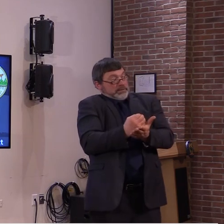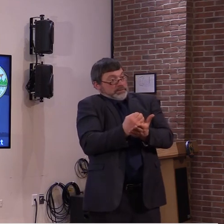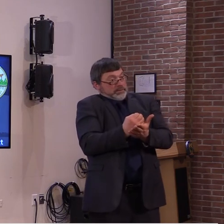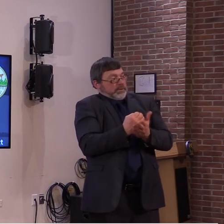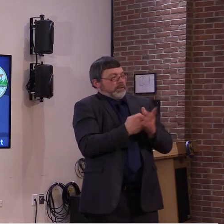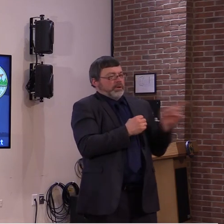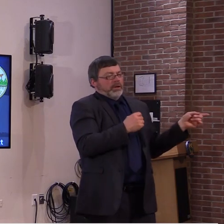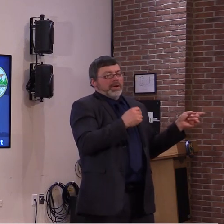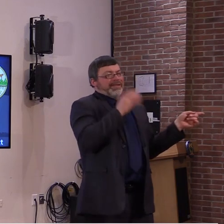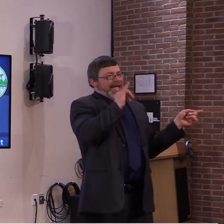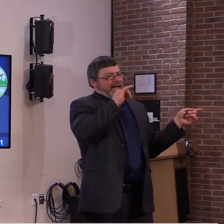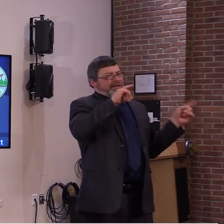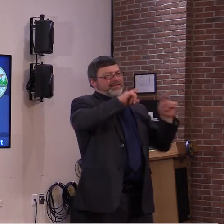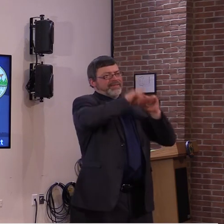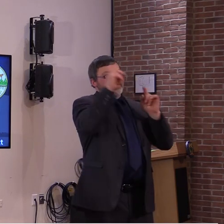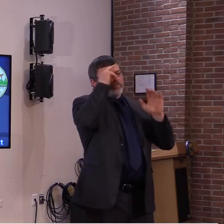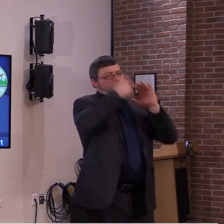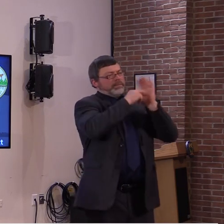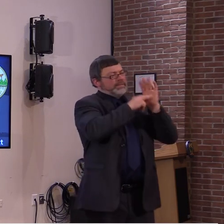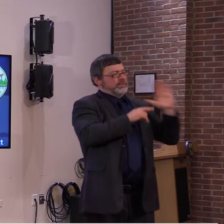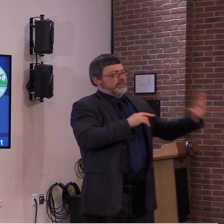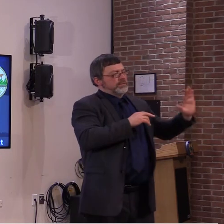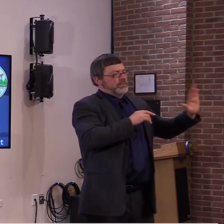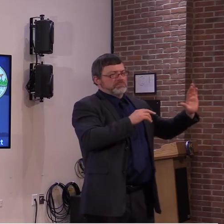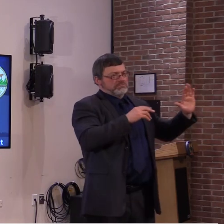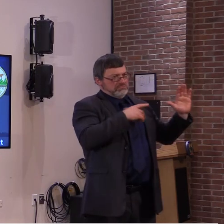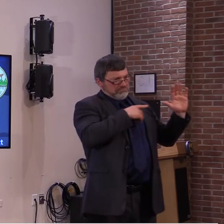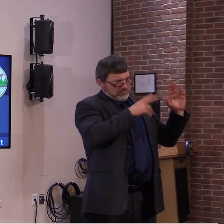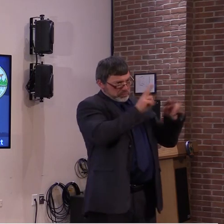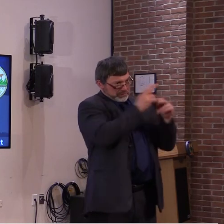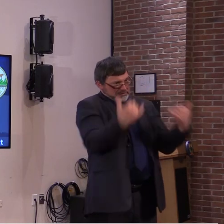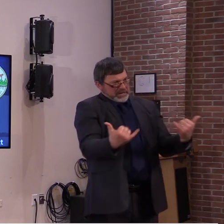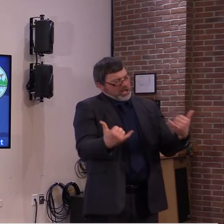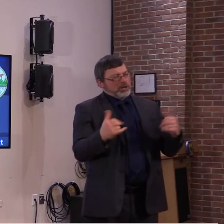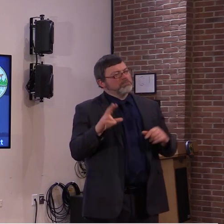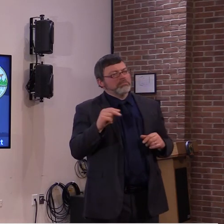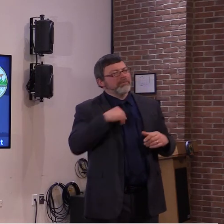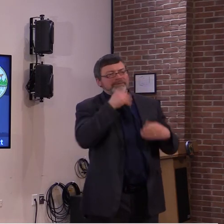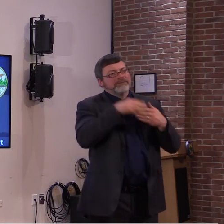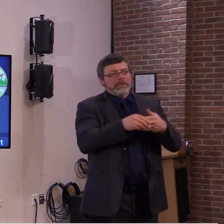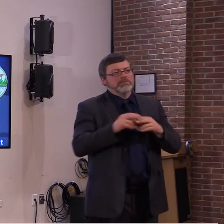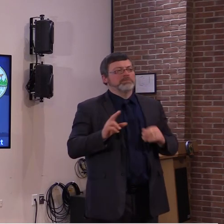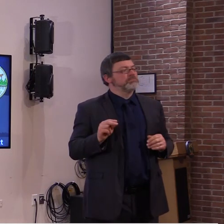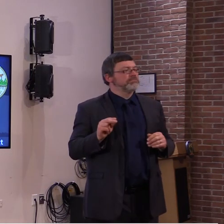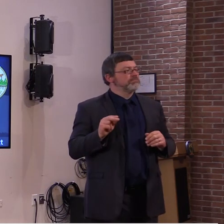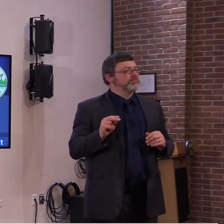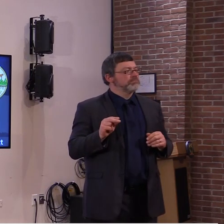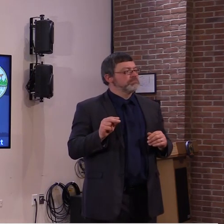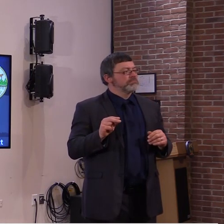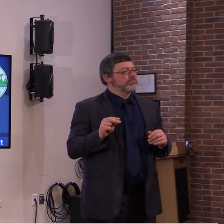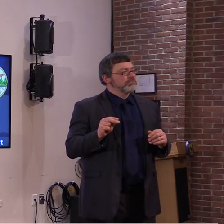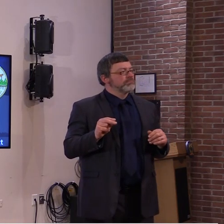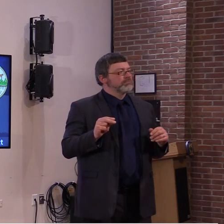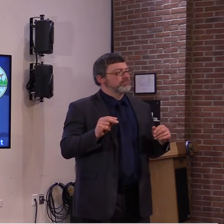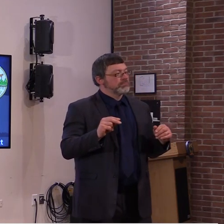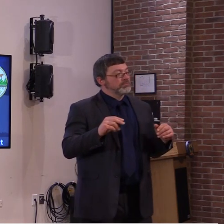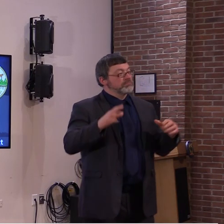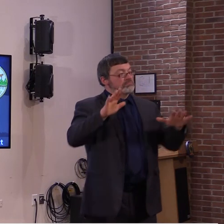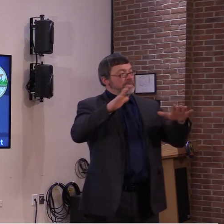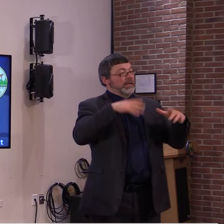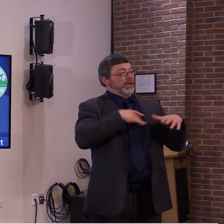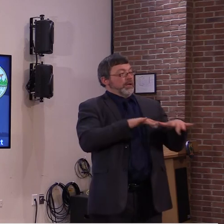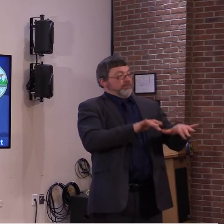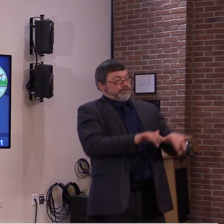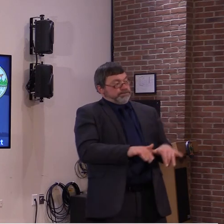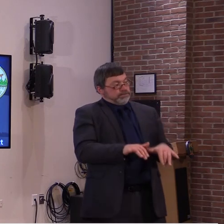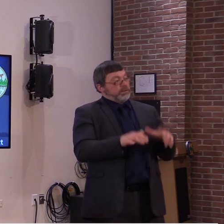was just looking at the total number of individuals that receive benefits as of December 12th.